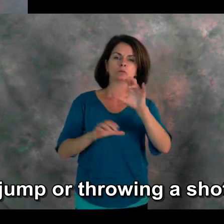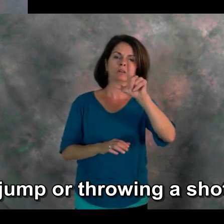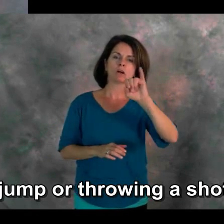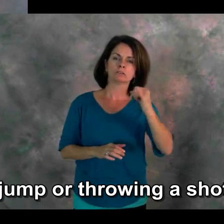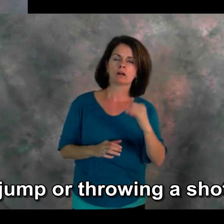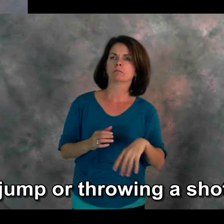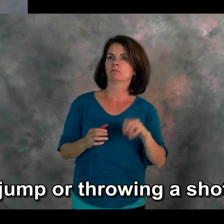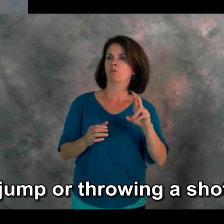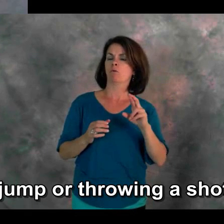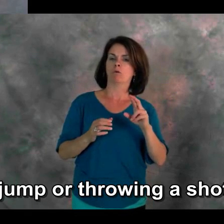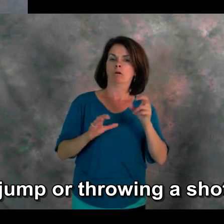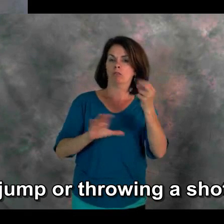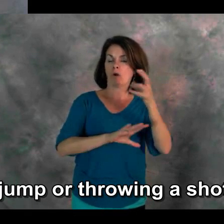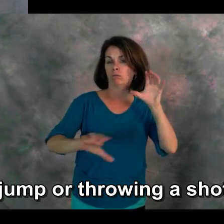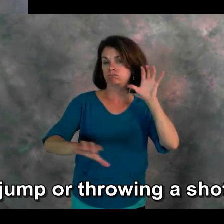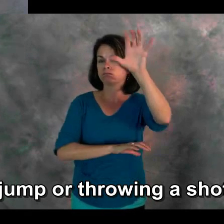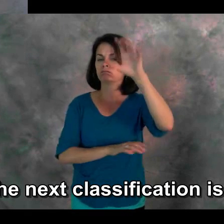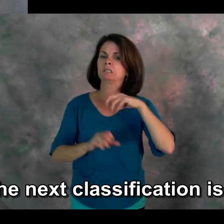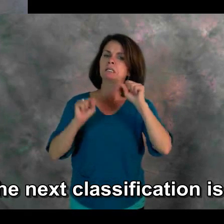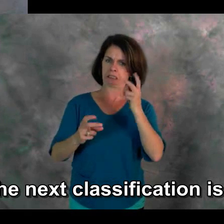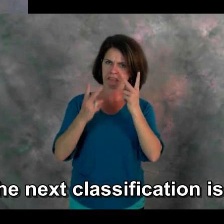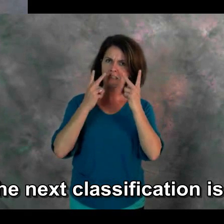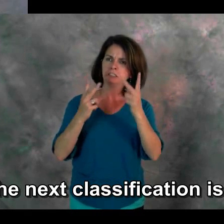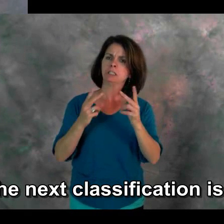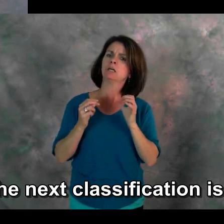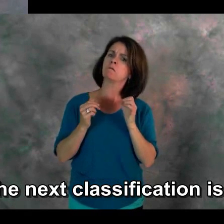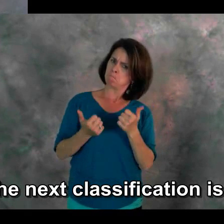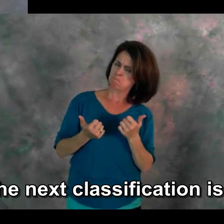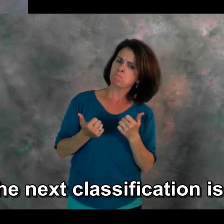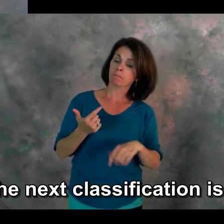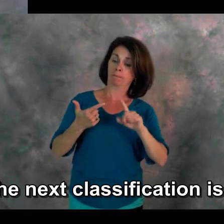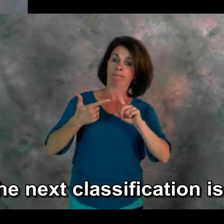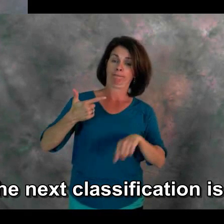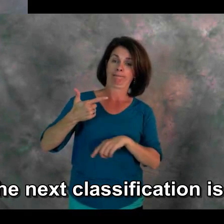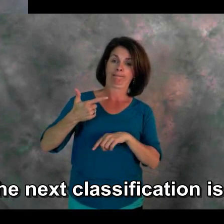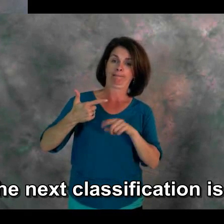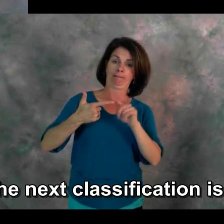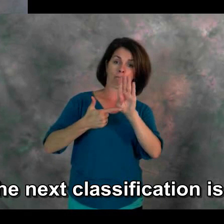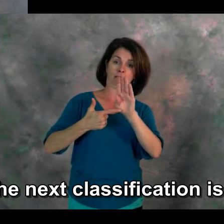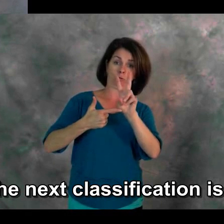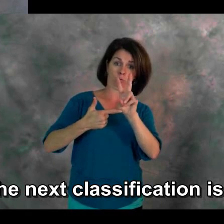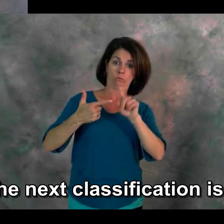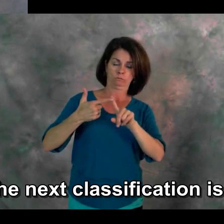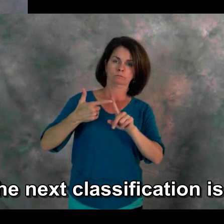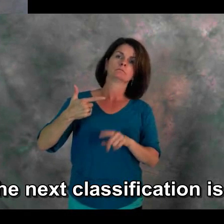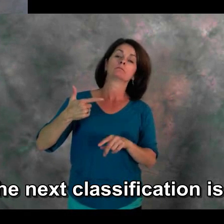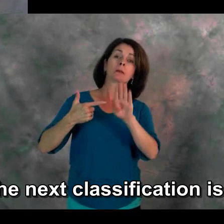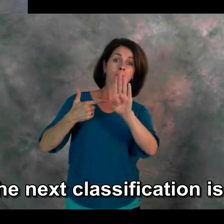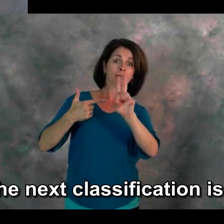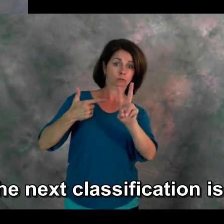long jump or throwing a shot put. They can see pretty well. The next classification is